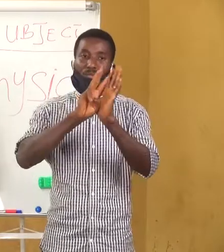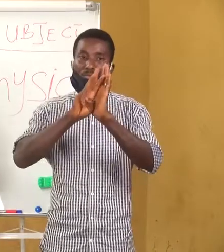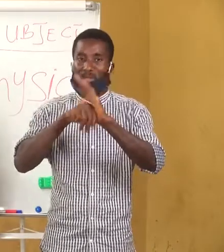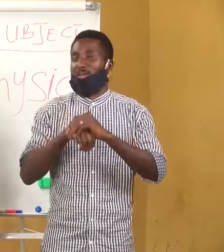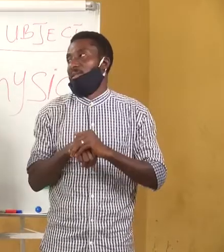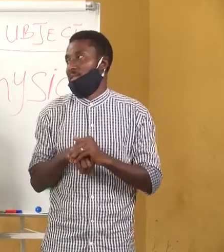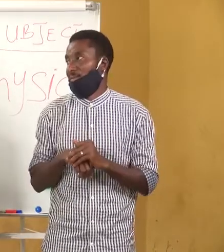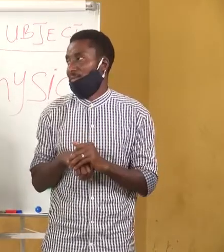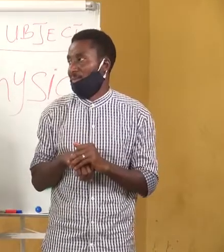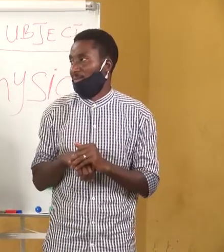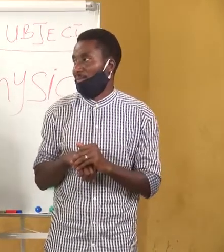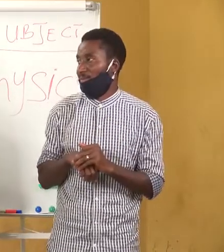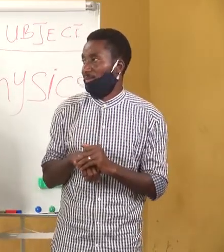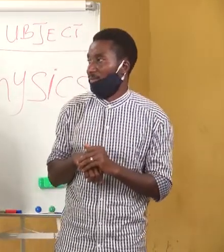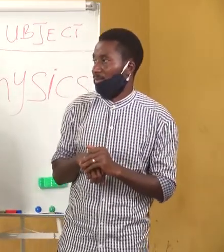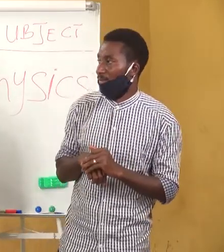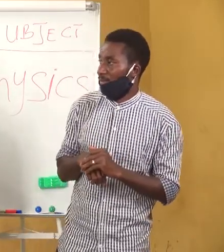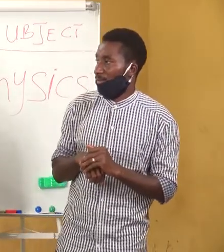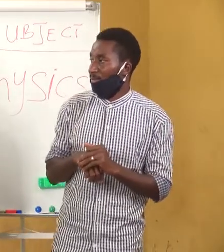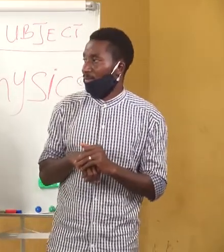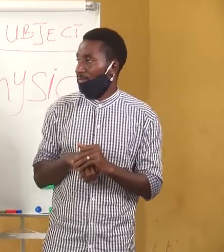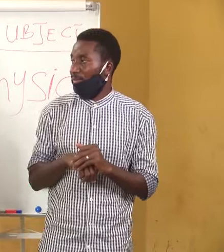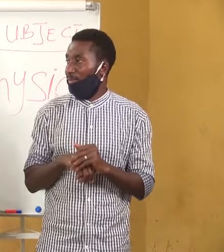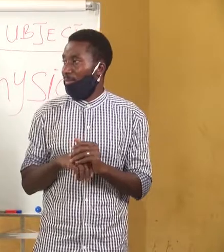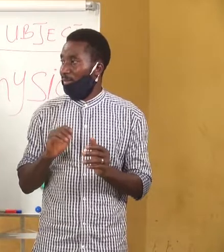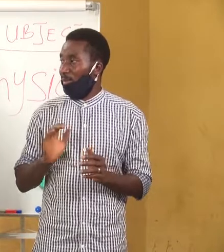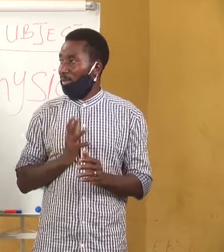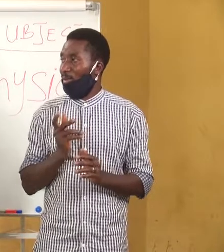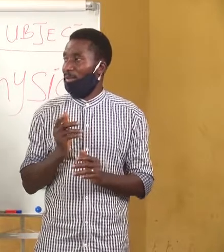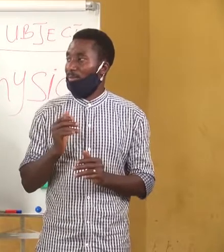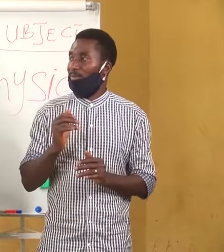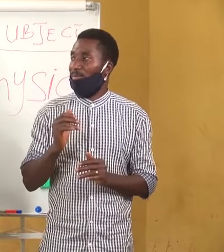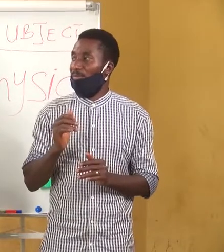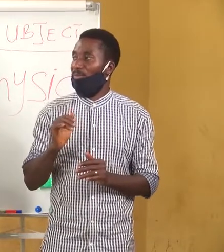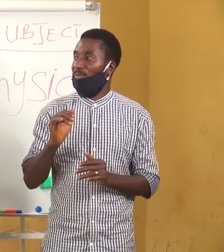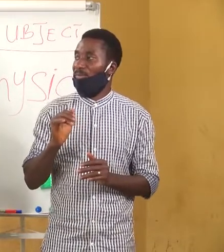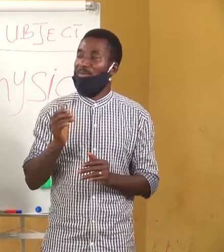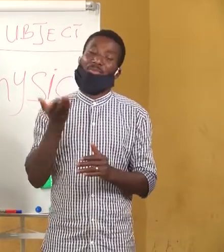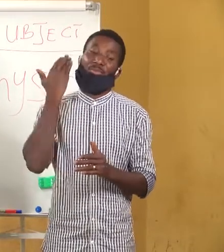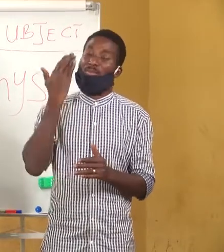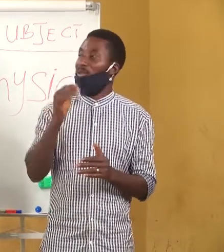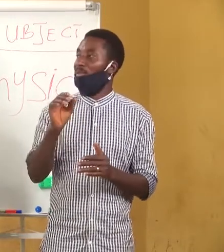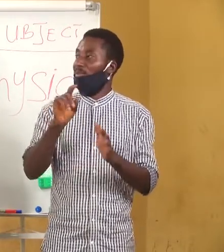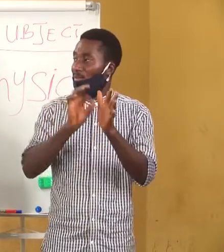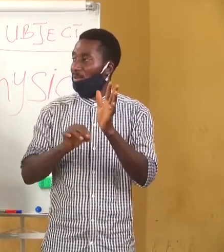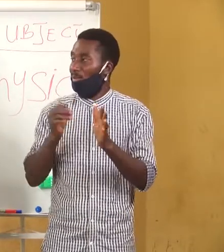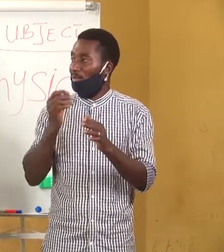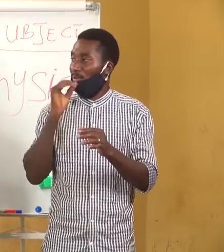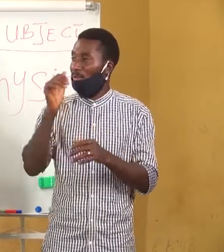Solution. Our half-life is given as 2 minutes. Initial amount